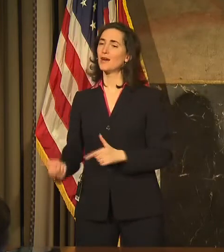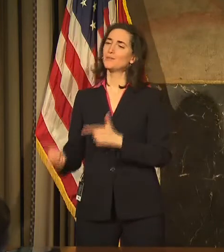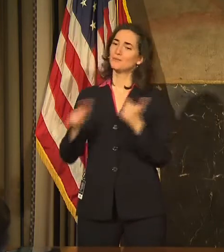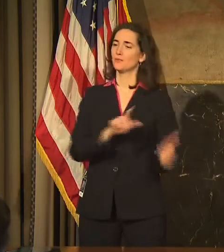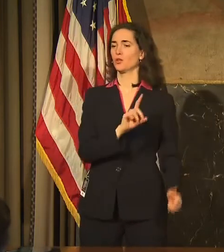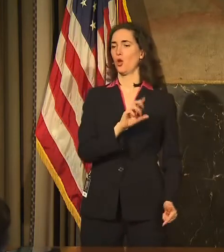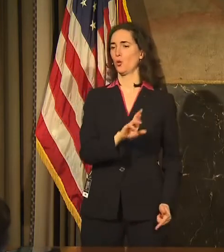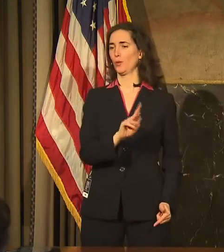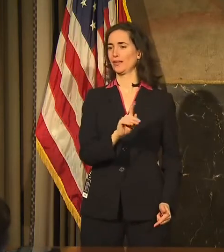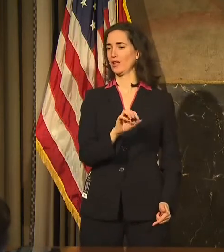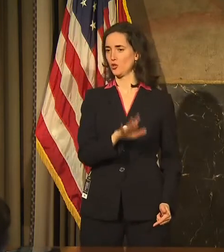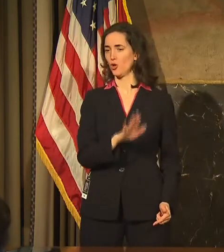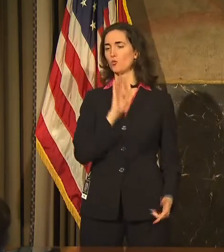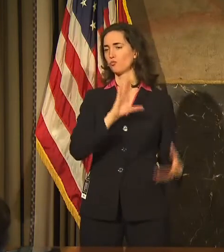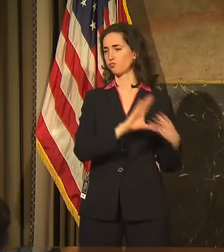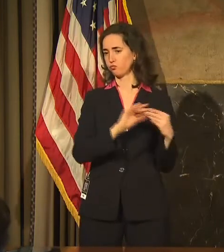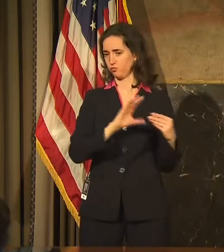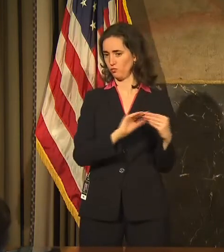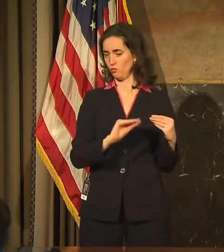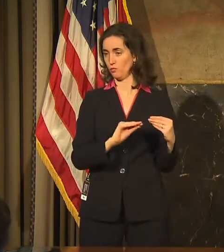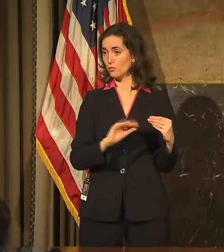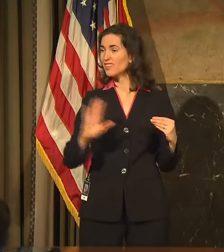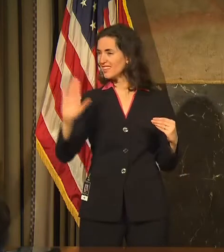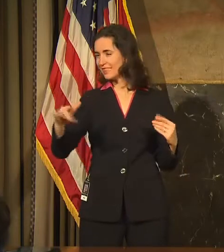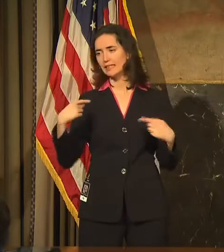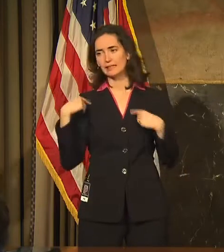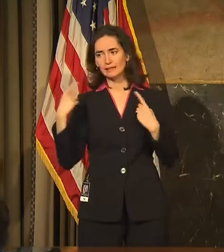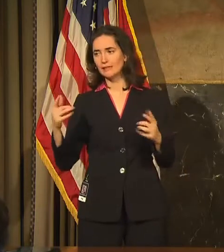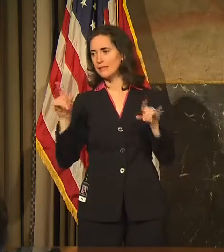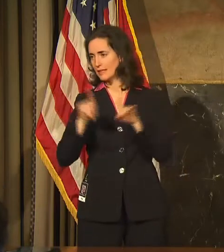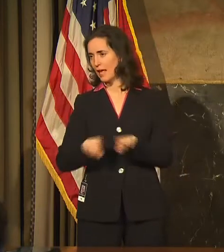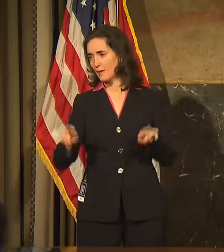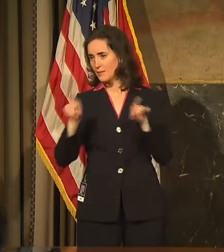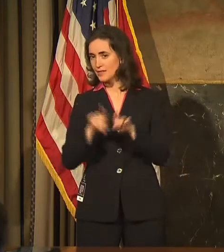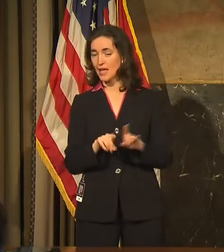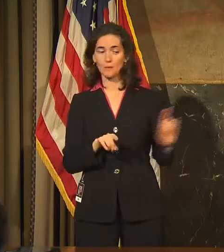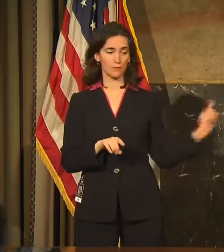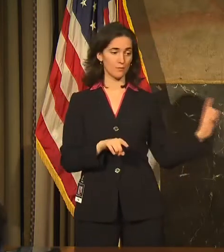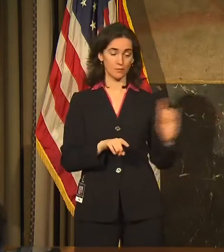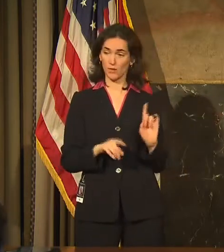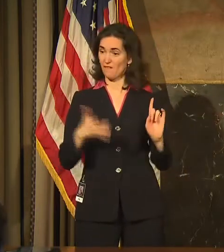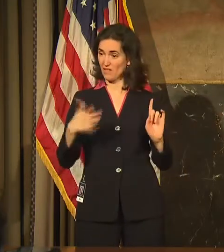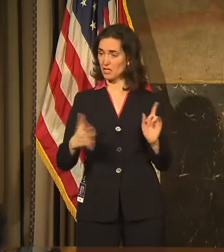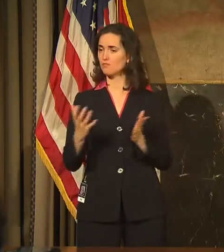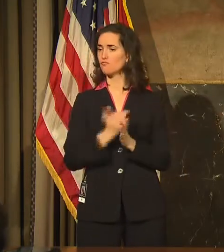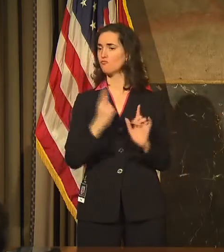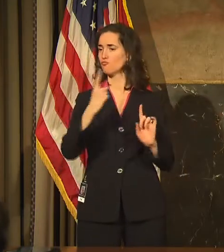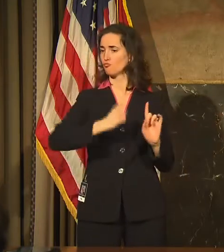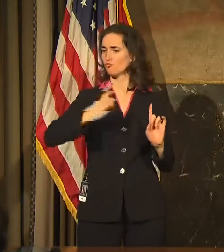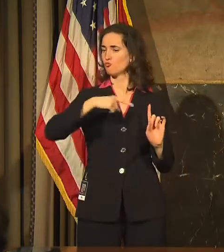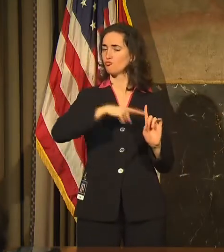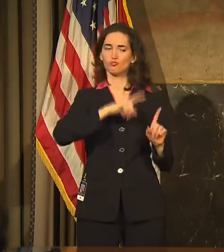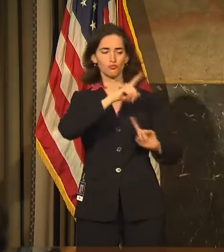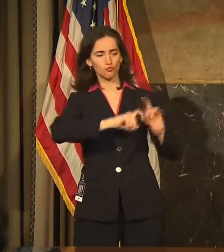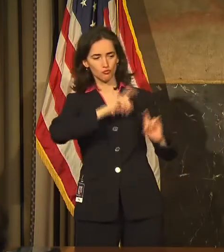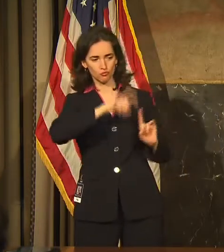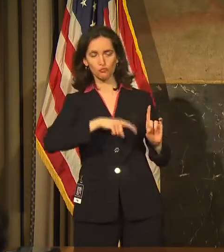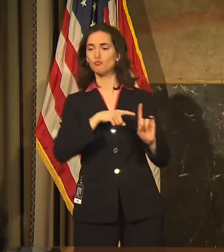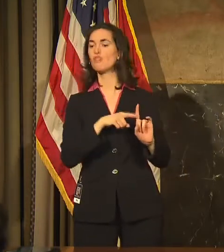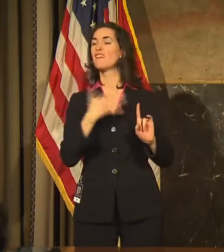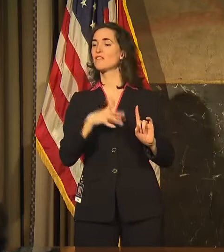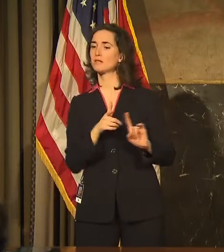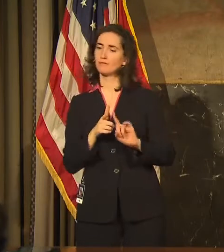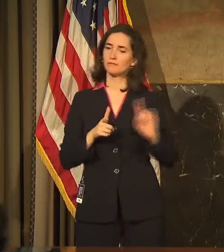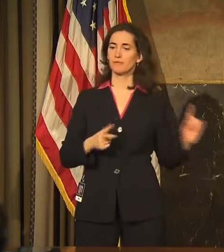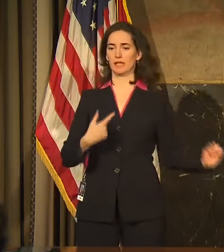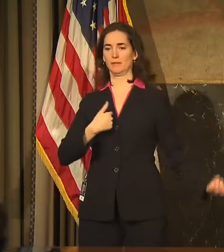do, please address any questions you have to him when he finishes his remarks, and I'll come back after that, conclude mine, and then I'll